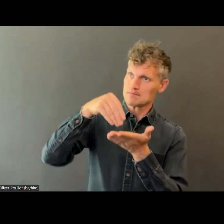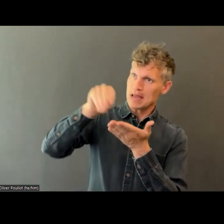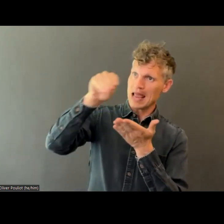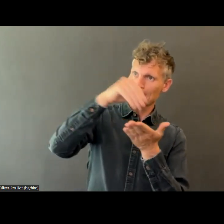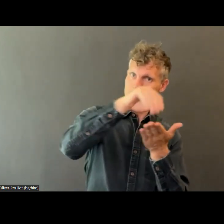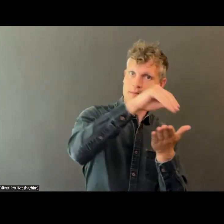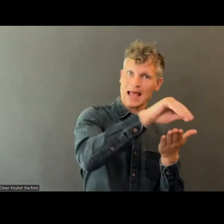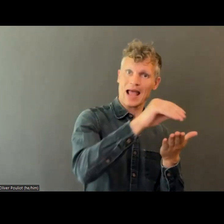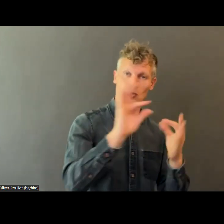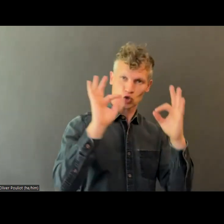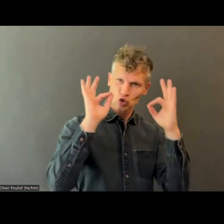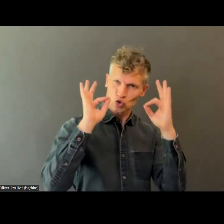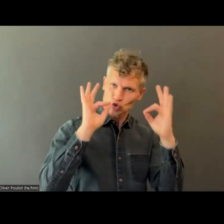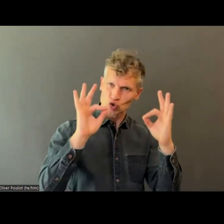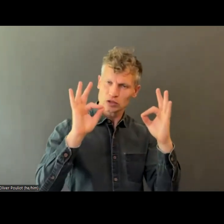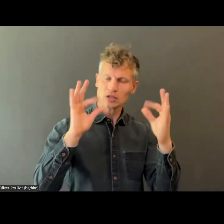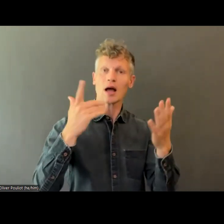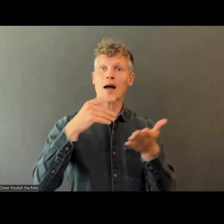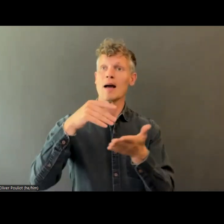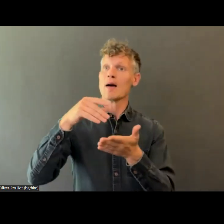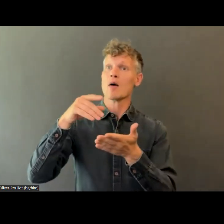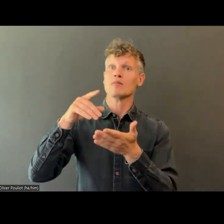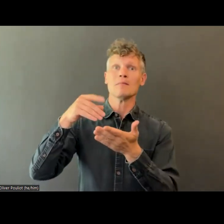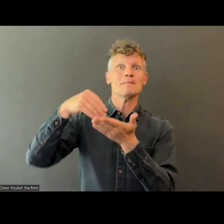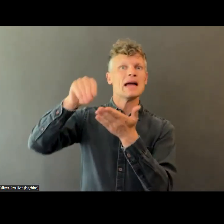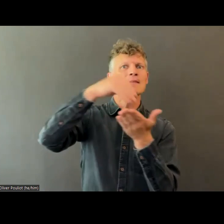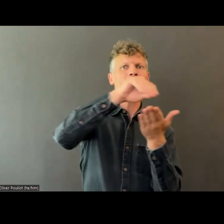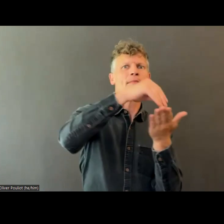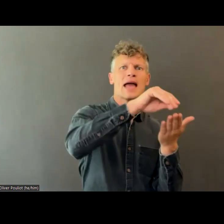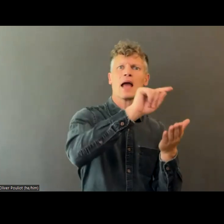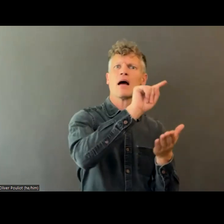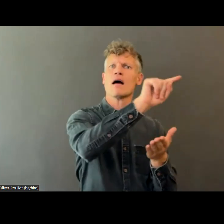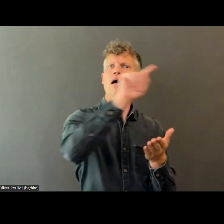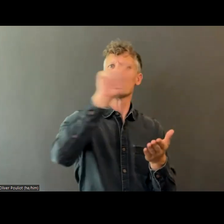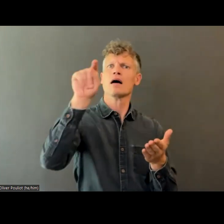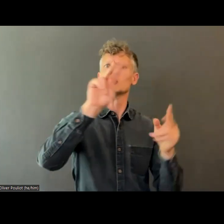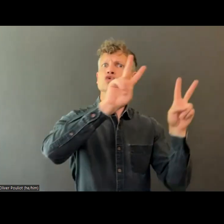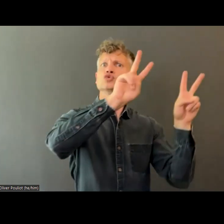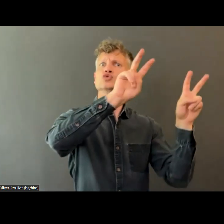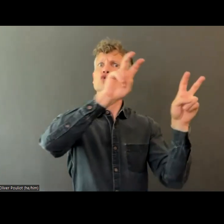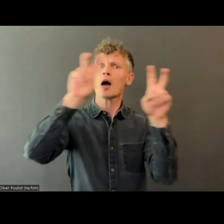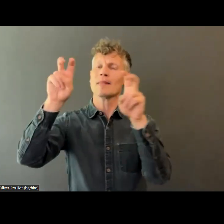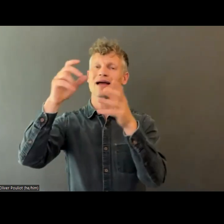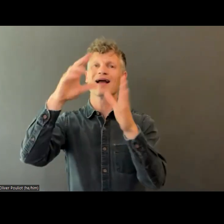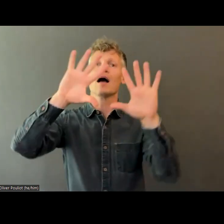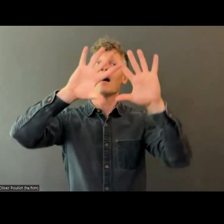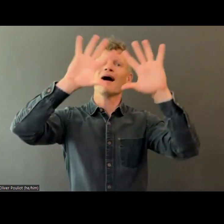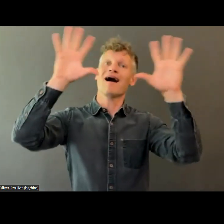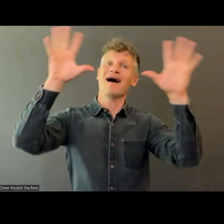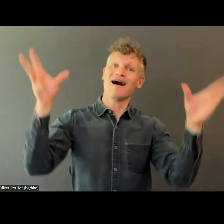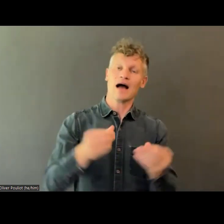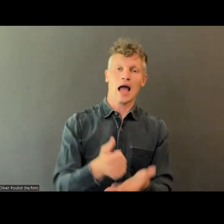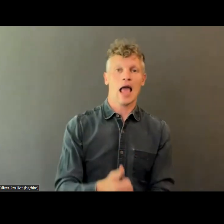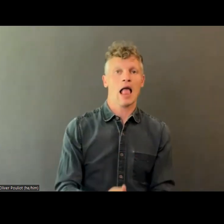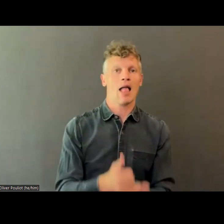world. How do we either help them expand and provide those goods and services for us in